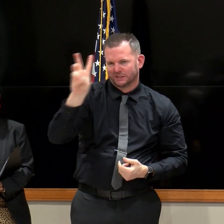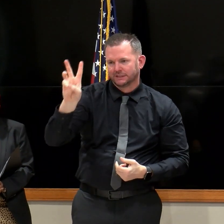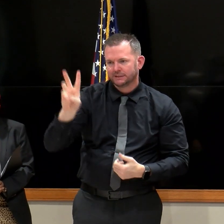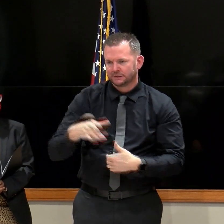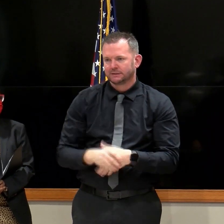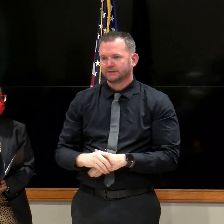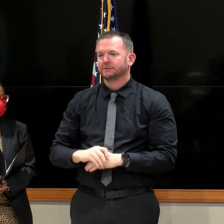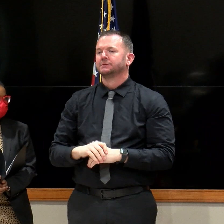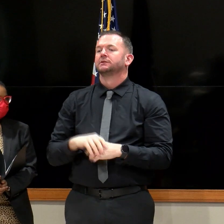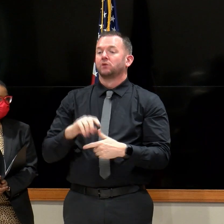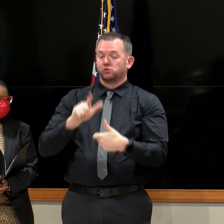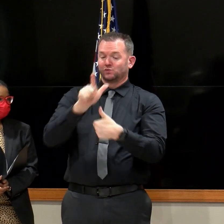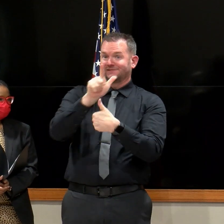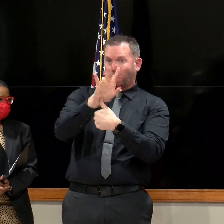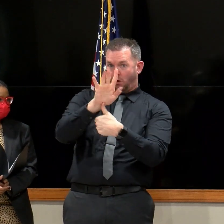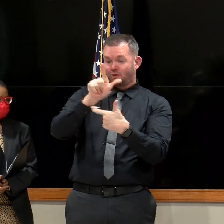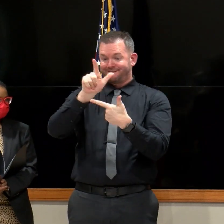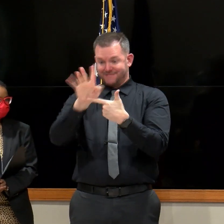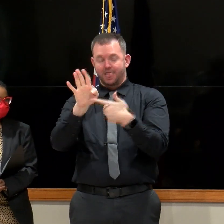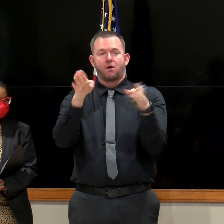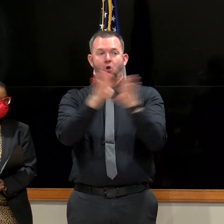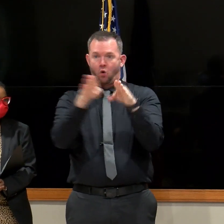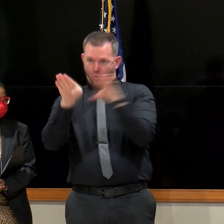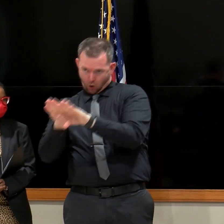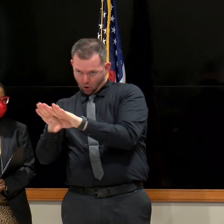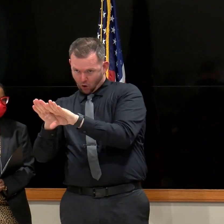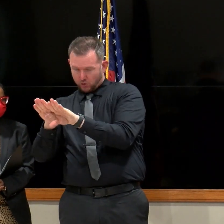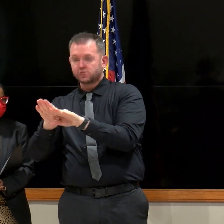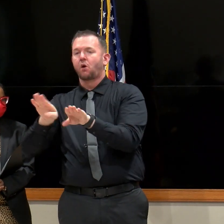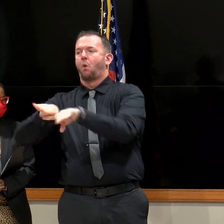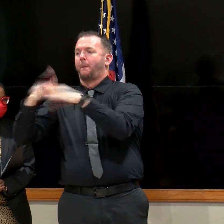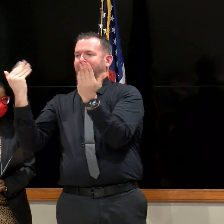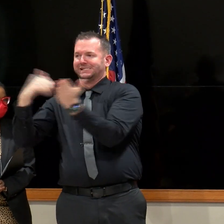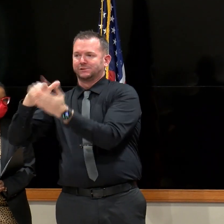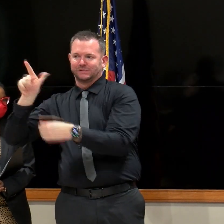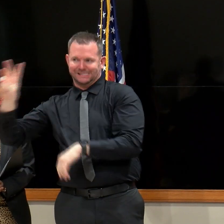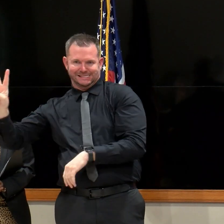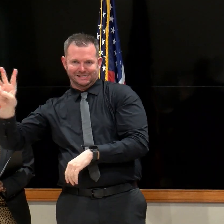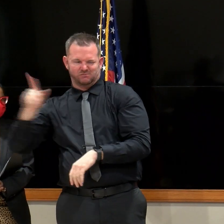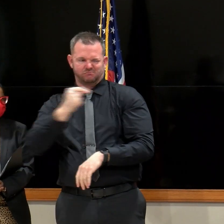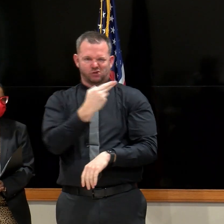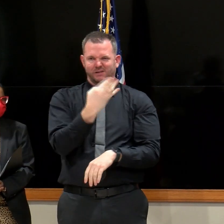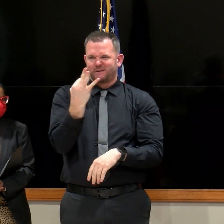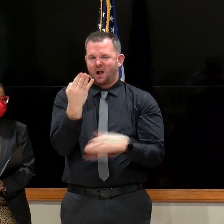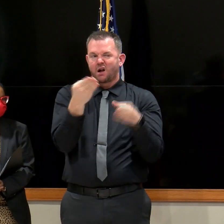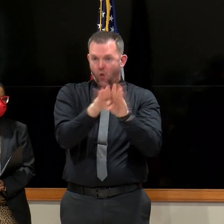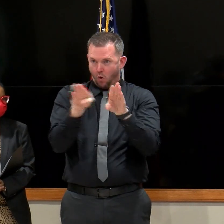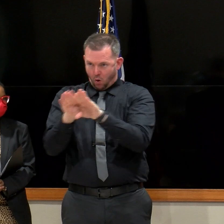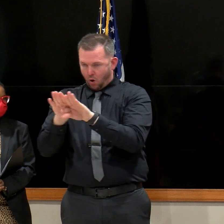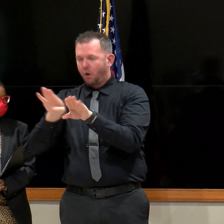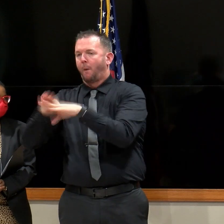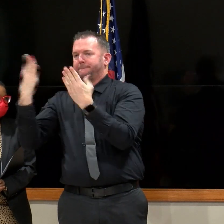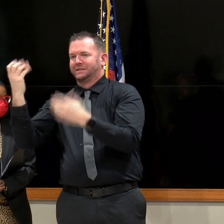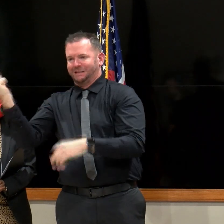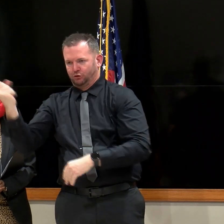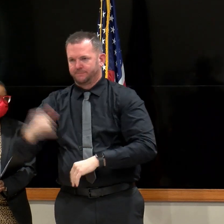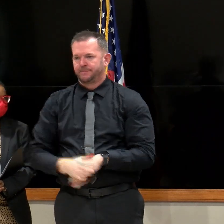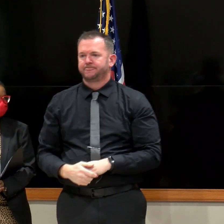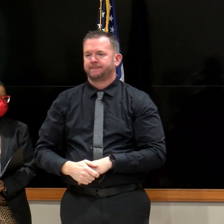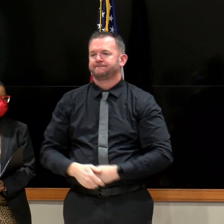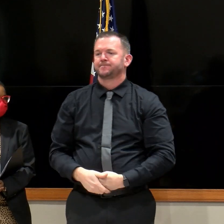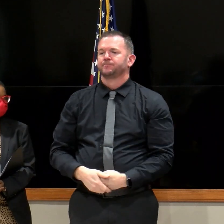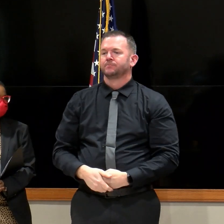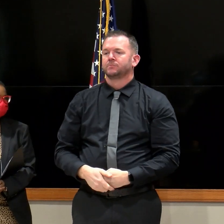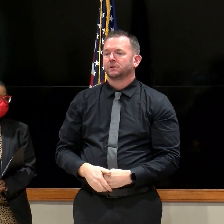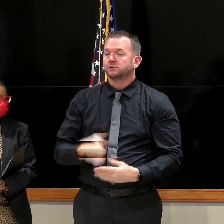Day will be closed, but we'll reopen on Saturday. So please take advantage. I got tested yesterday. The news was